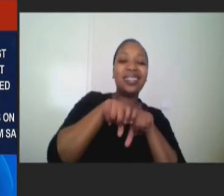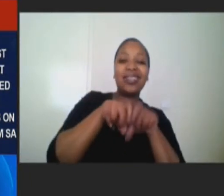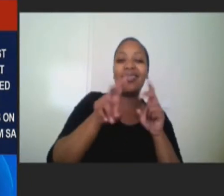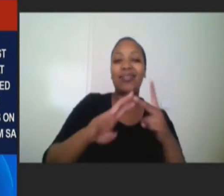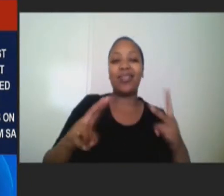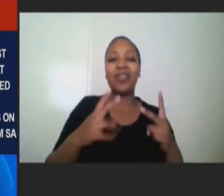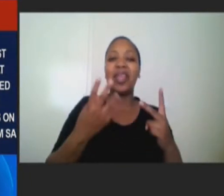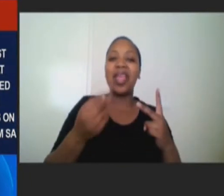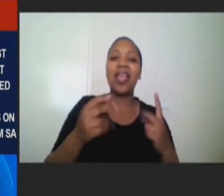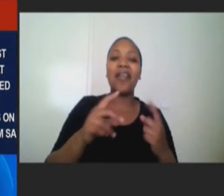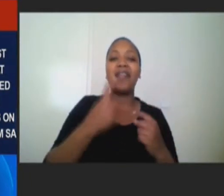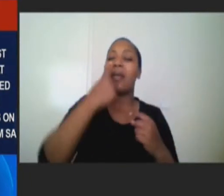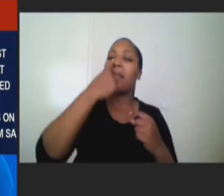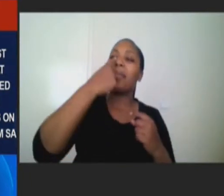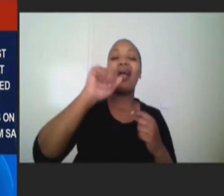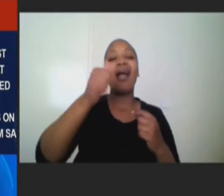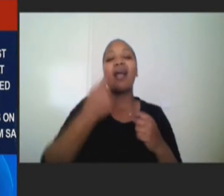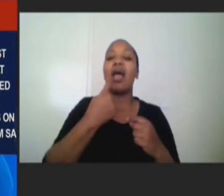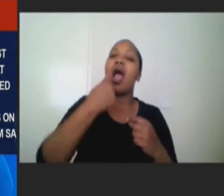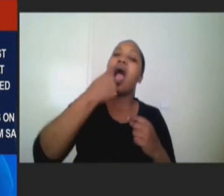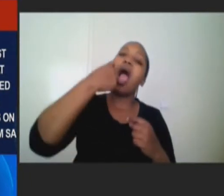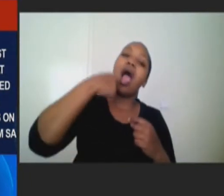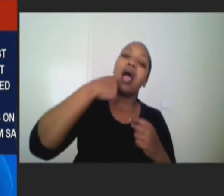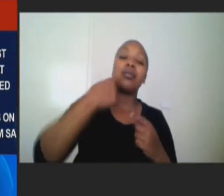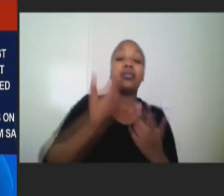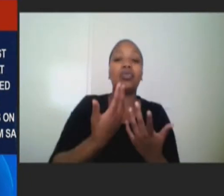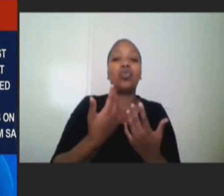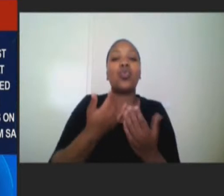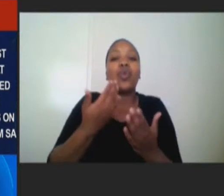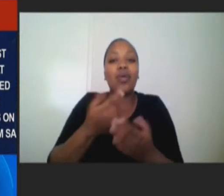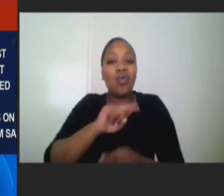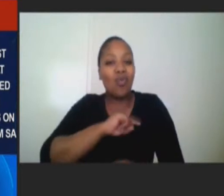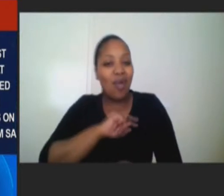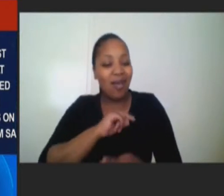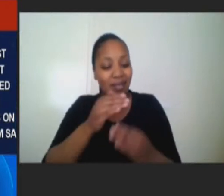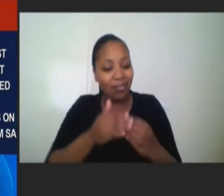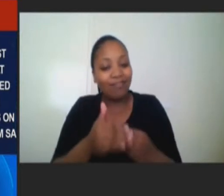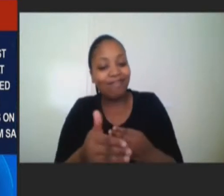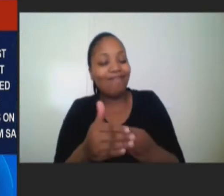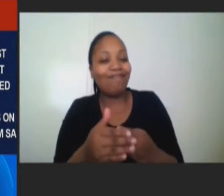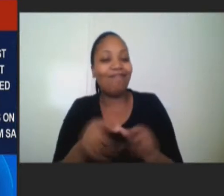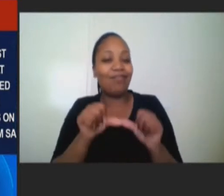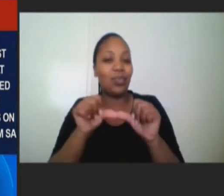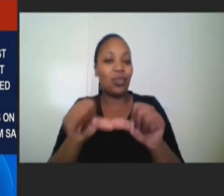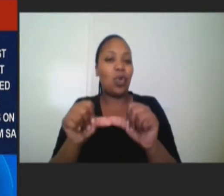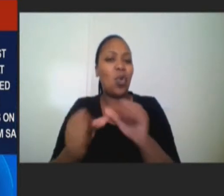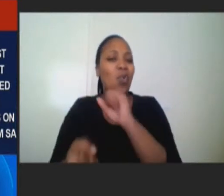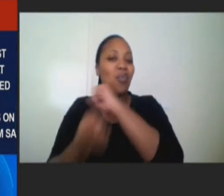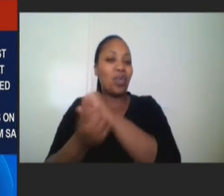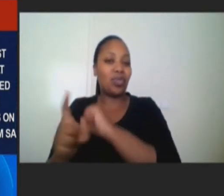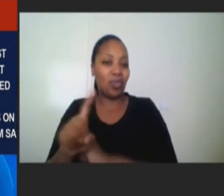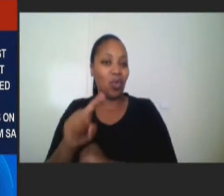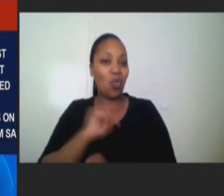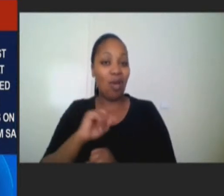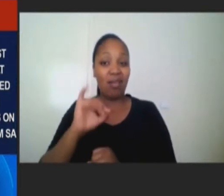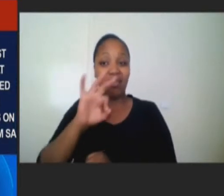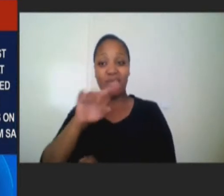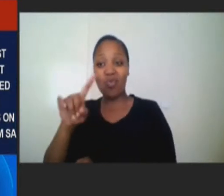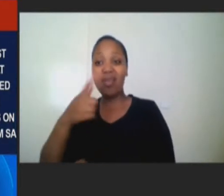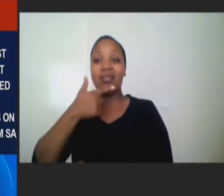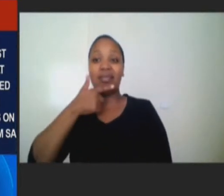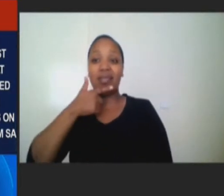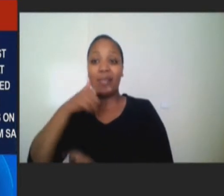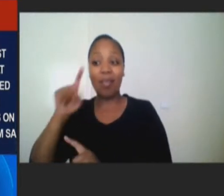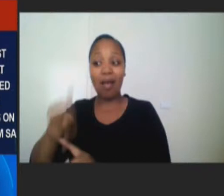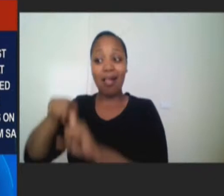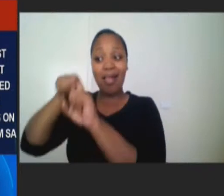what with the PCR going forward. The question about whether we are seeing more severe disease, and if we're not, why